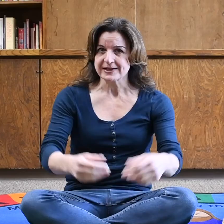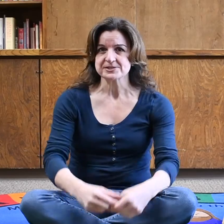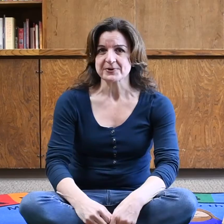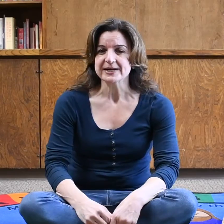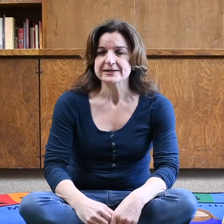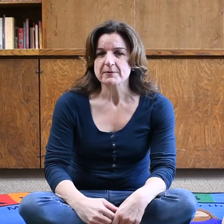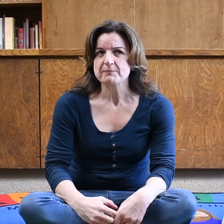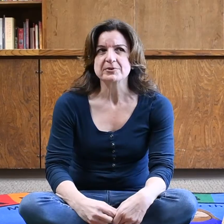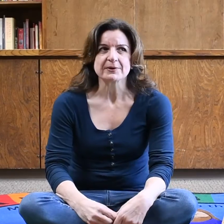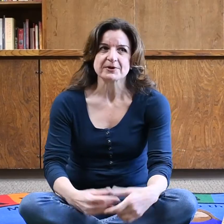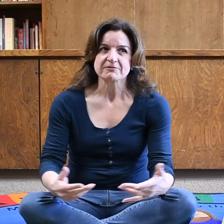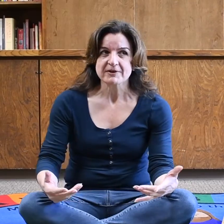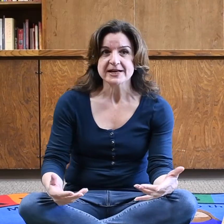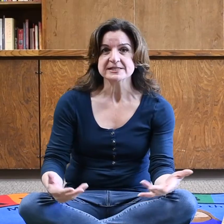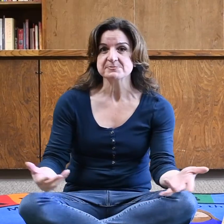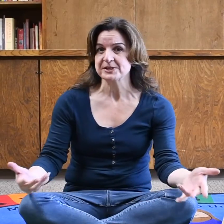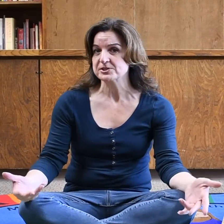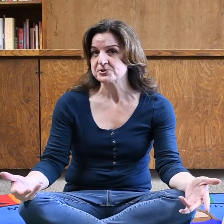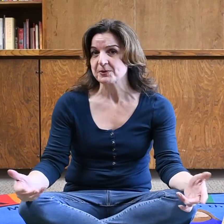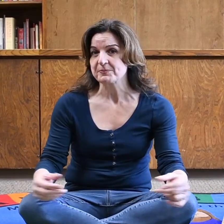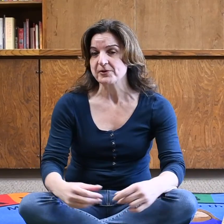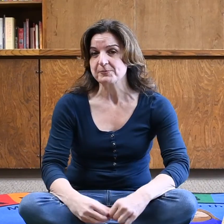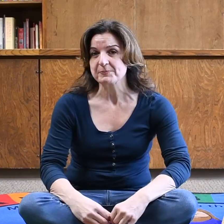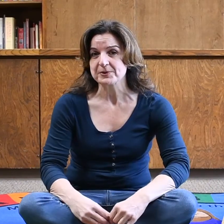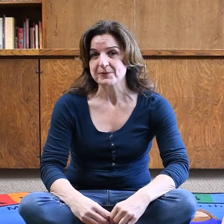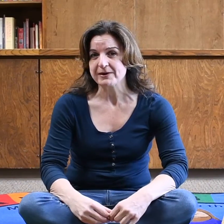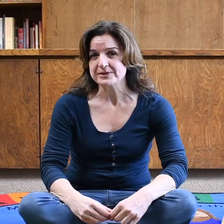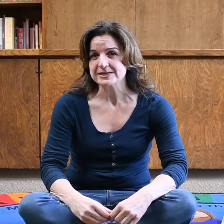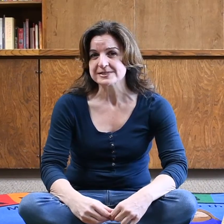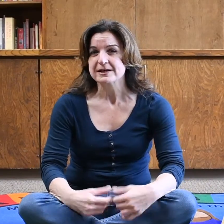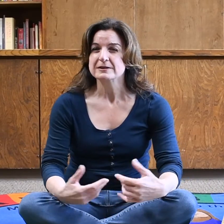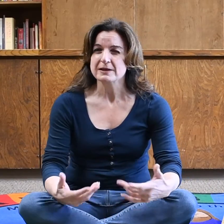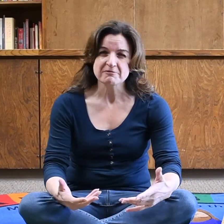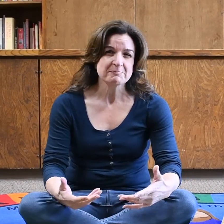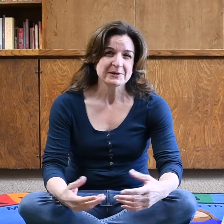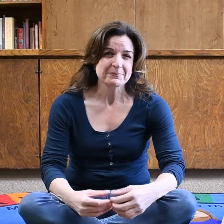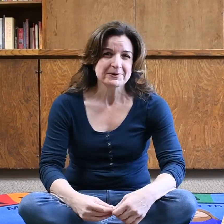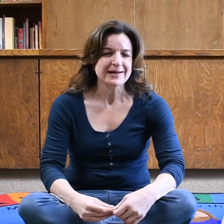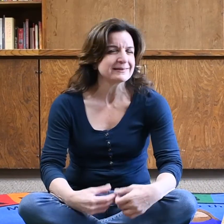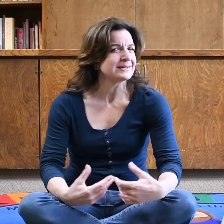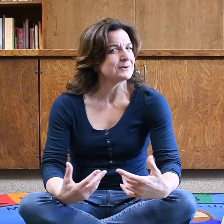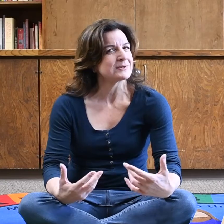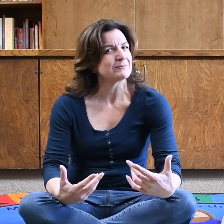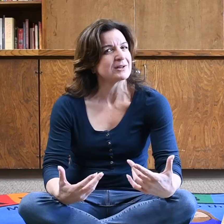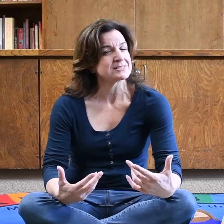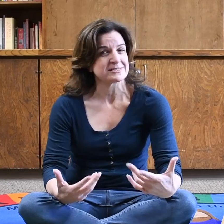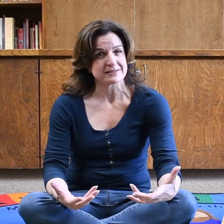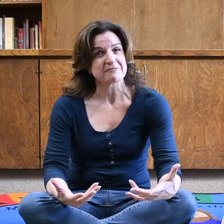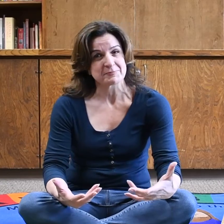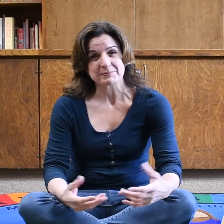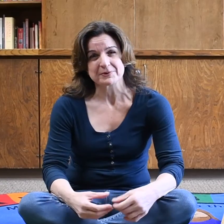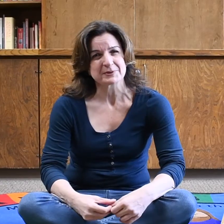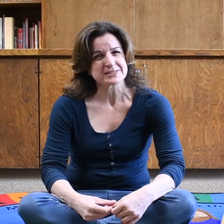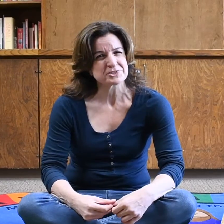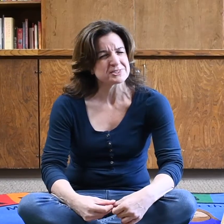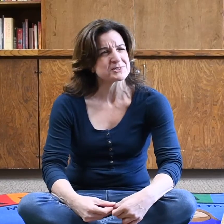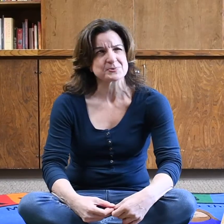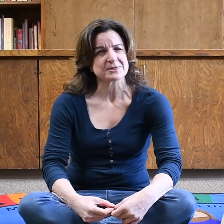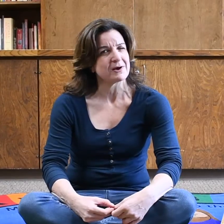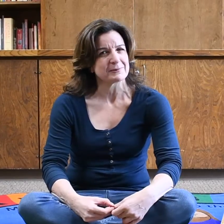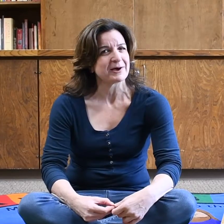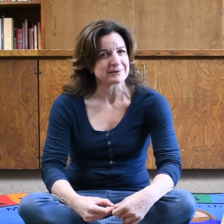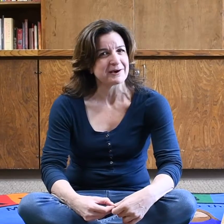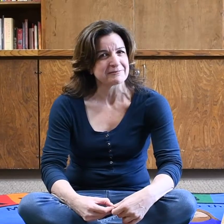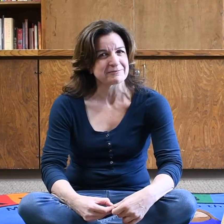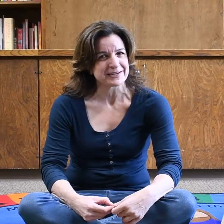I think that's right. Play with our friends. Be good to our other people around us. Love people. I think he would want us to love people, because Jesus